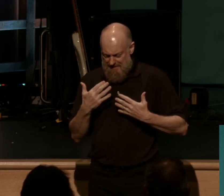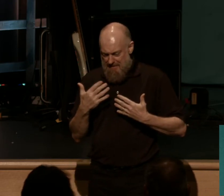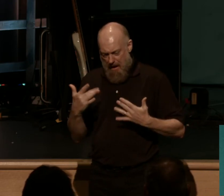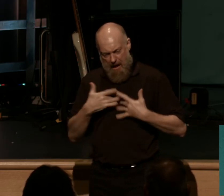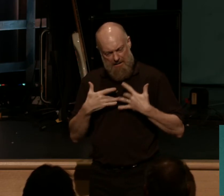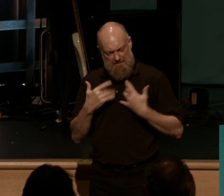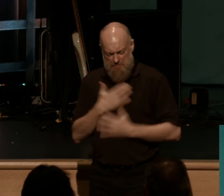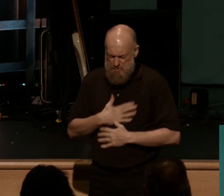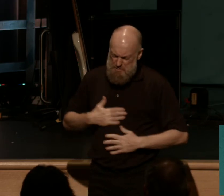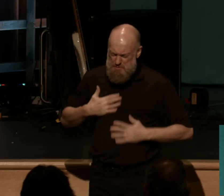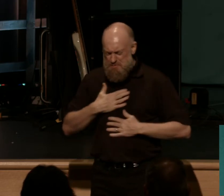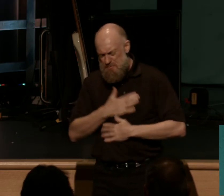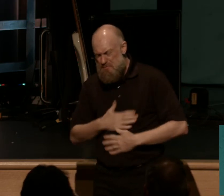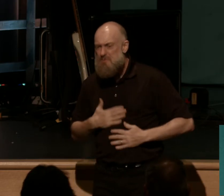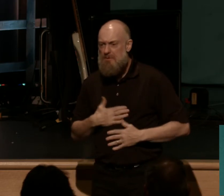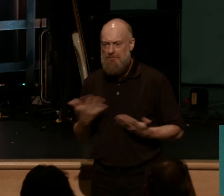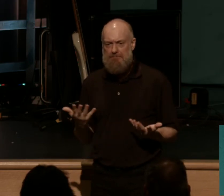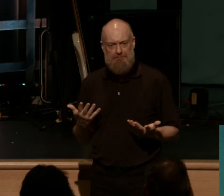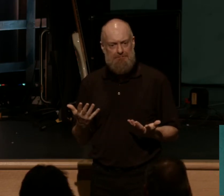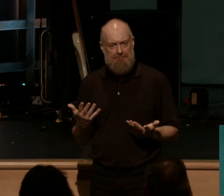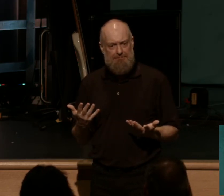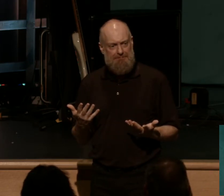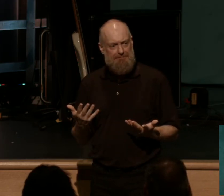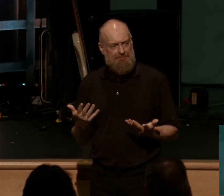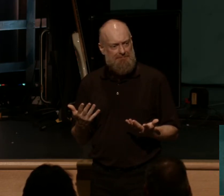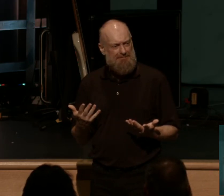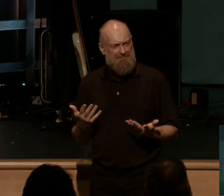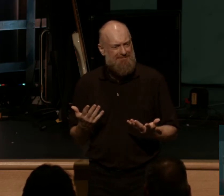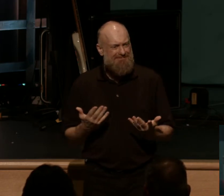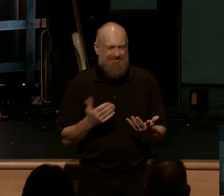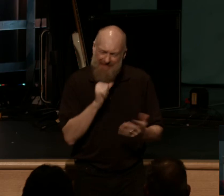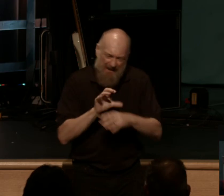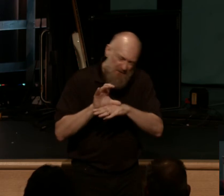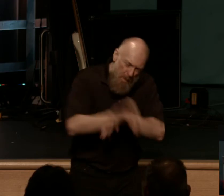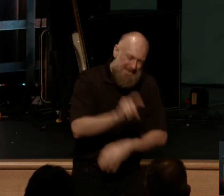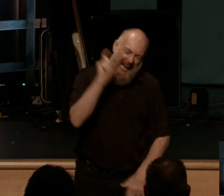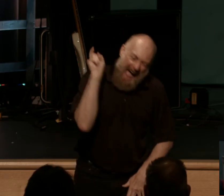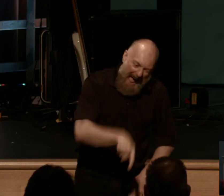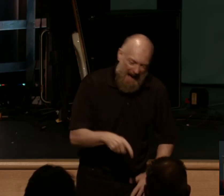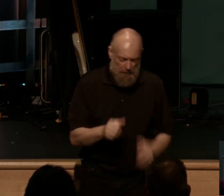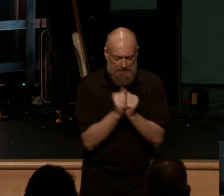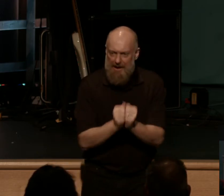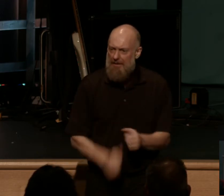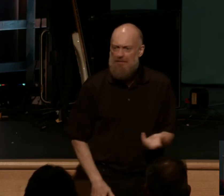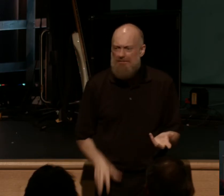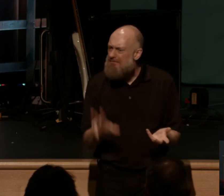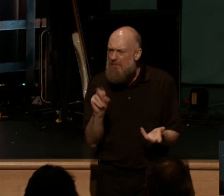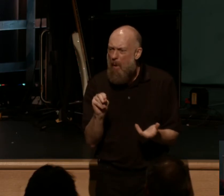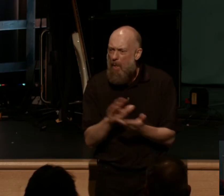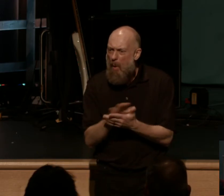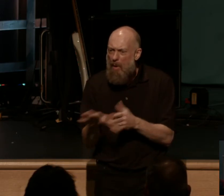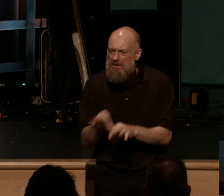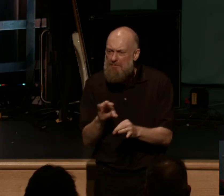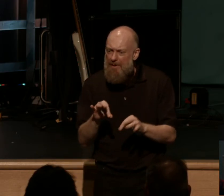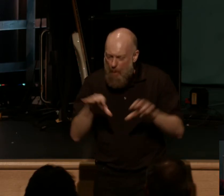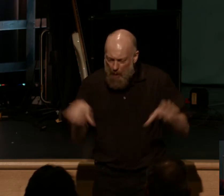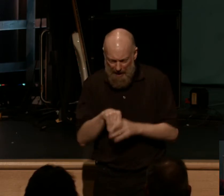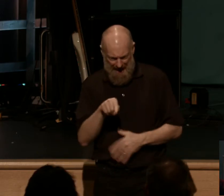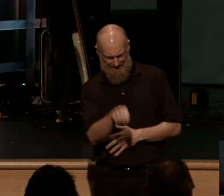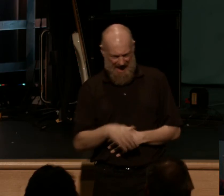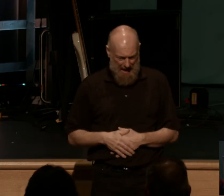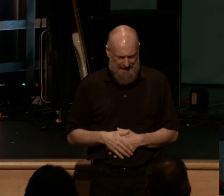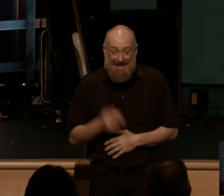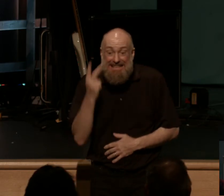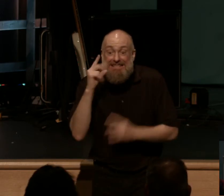hearts. You know, this wasn't forced at all. It was the fruit of God's Spirit flowing through them. What I love here is